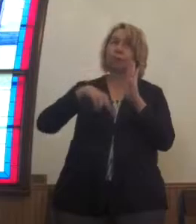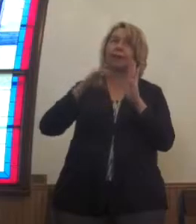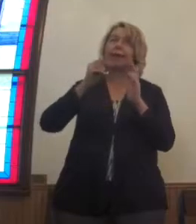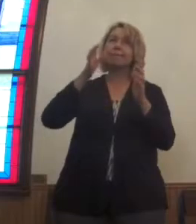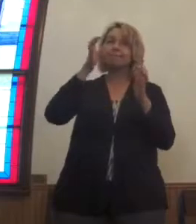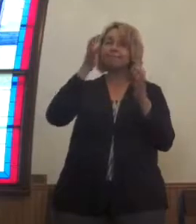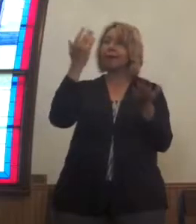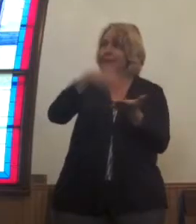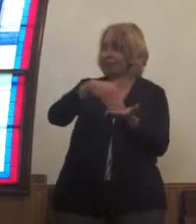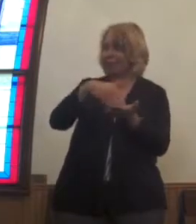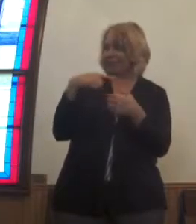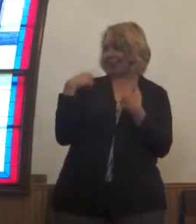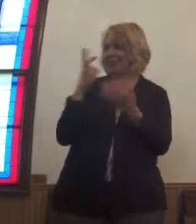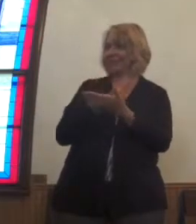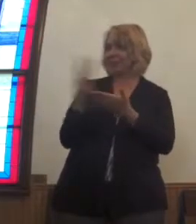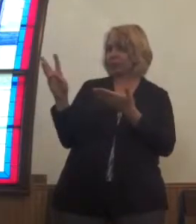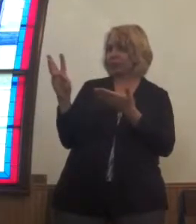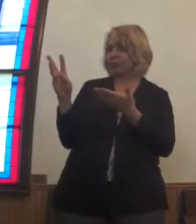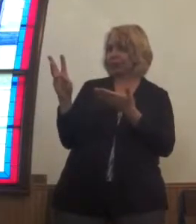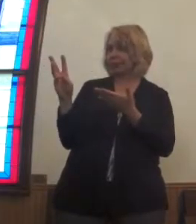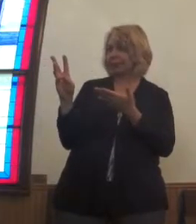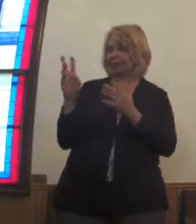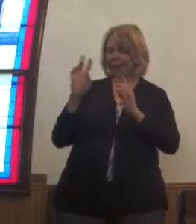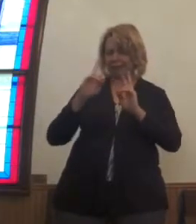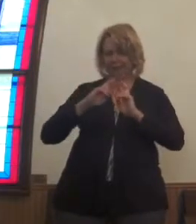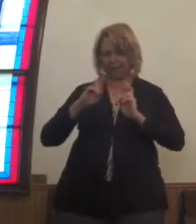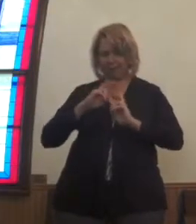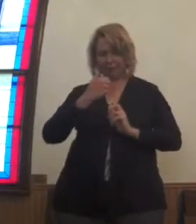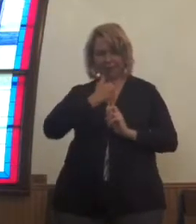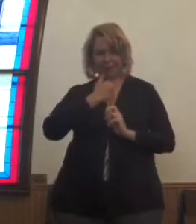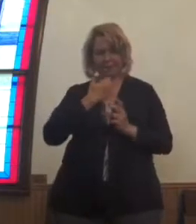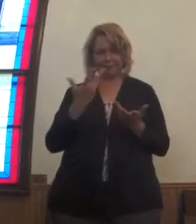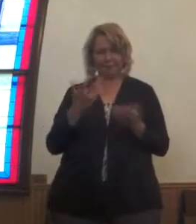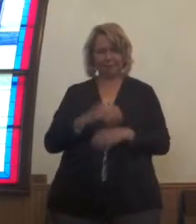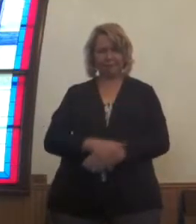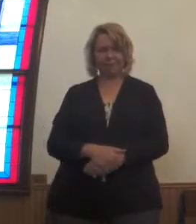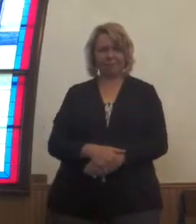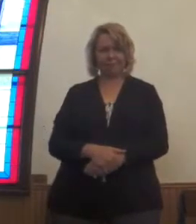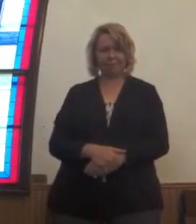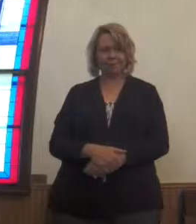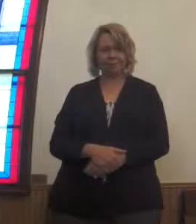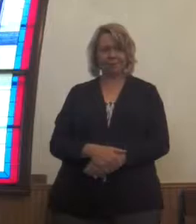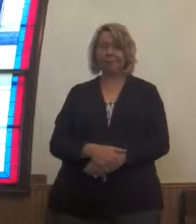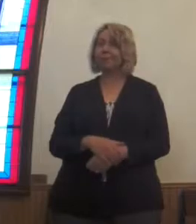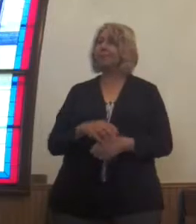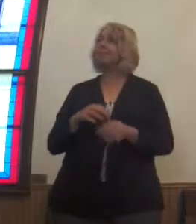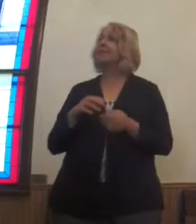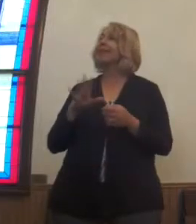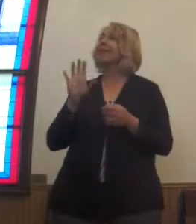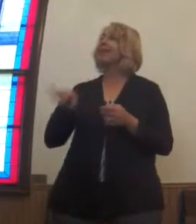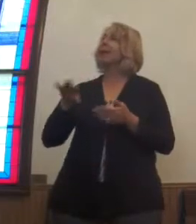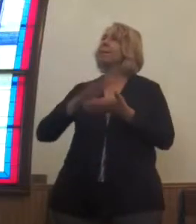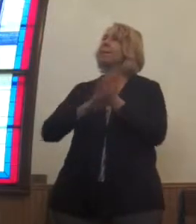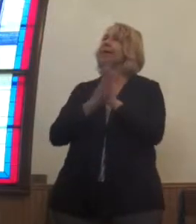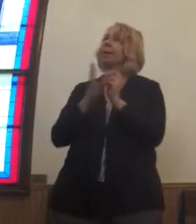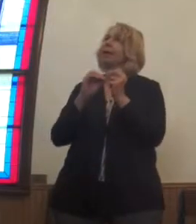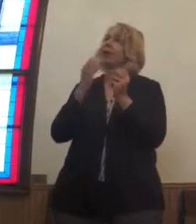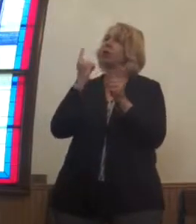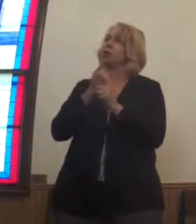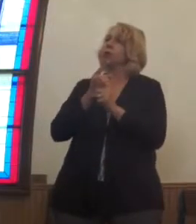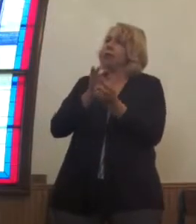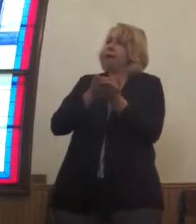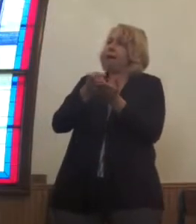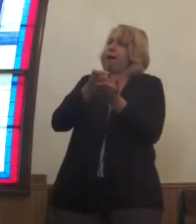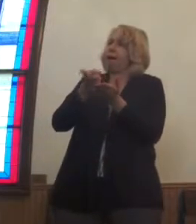last 6 weeks of sermons and just reevaluate them in your life. It's being that authentic individual that